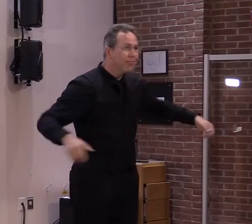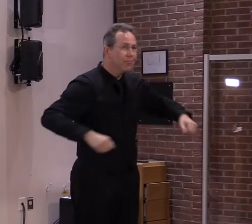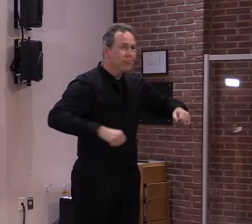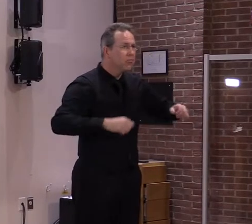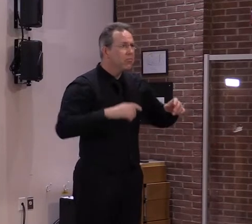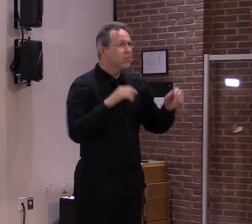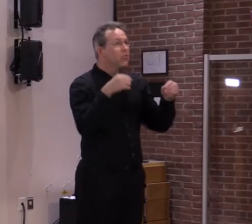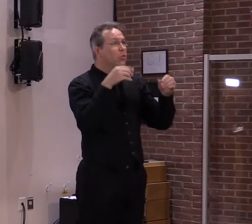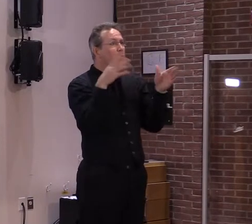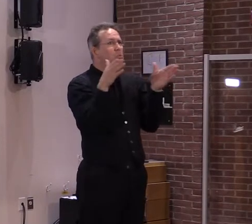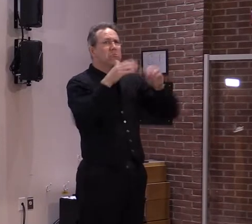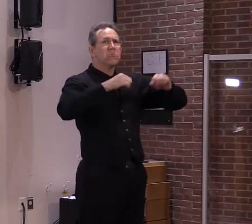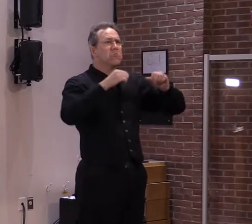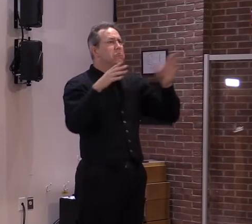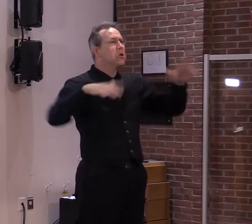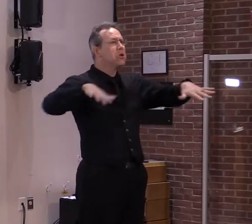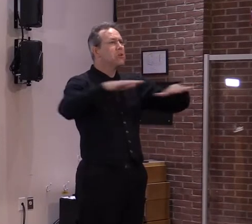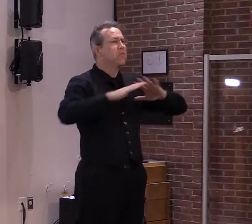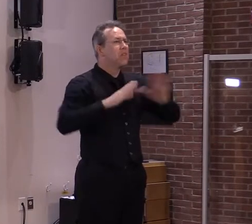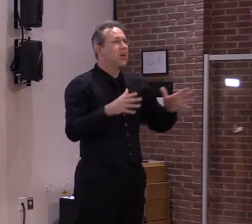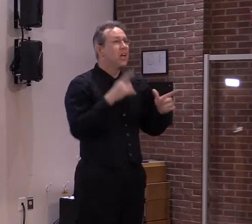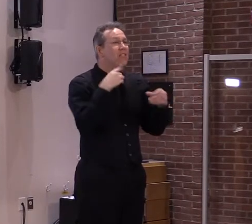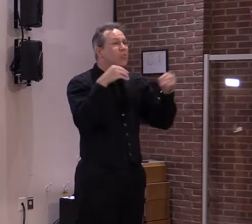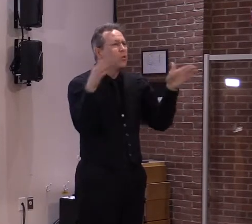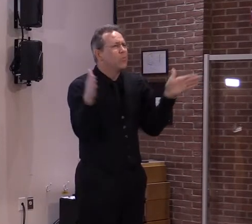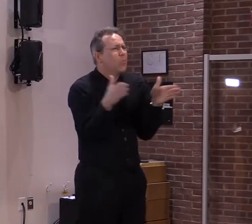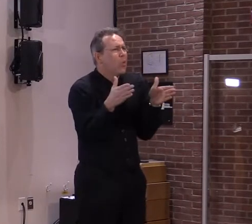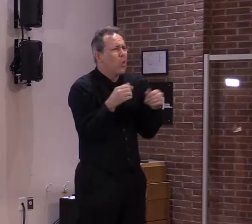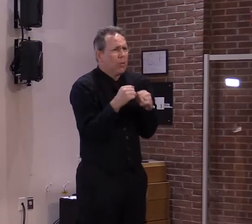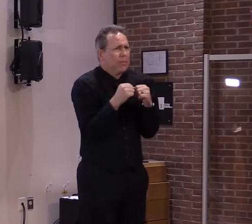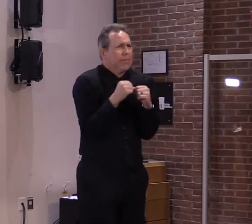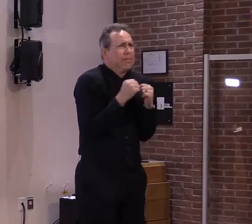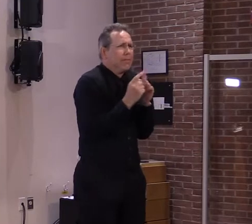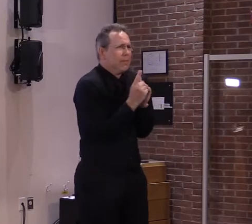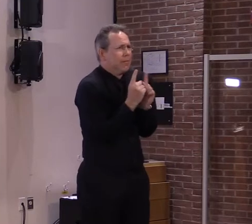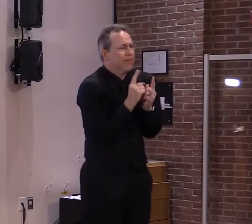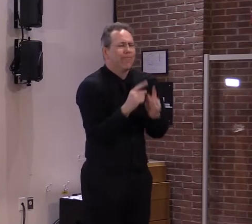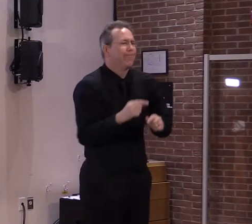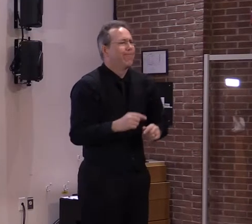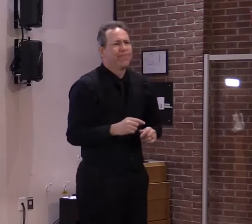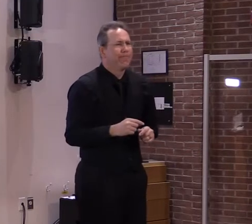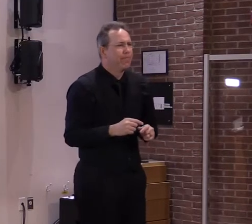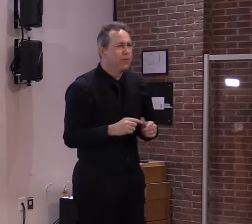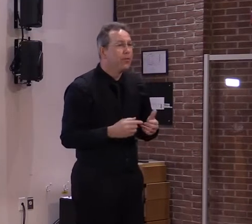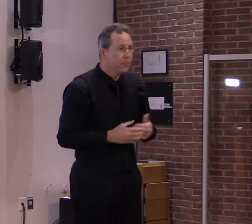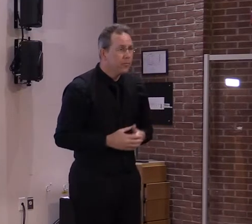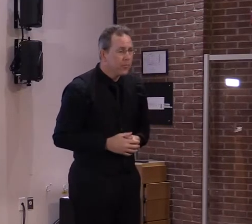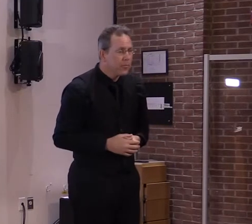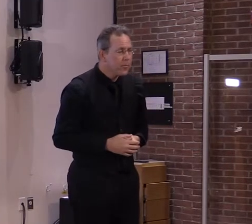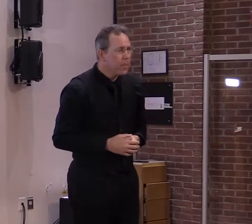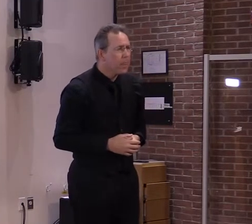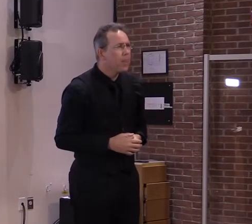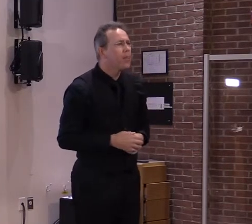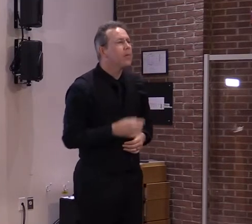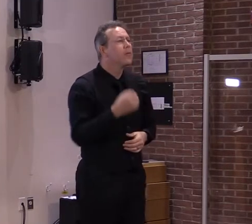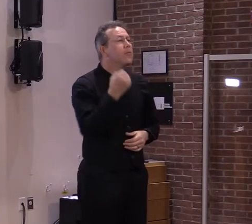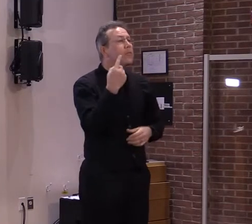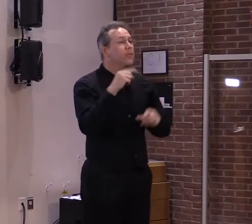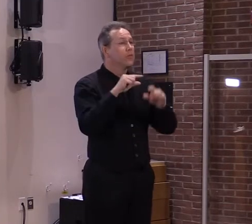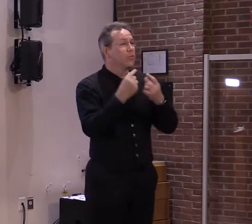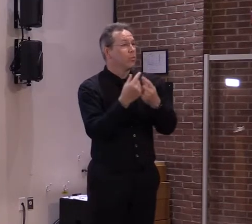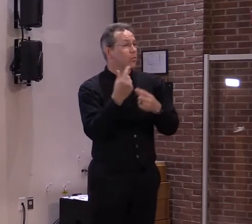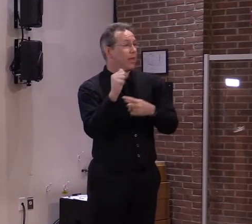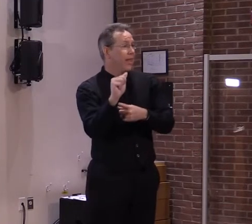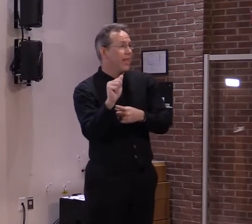groups of sectors. Group A will be effective on April 9th. and it includes low contact,